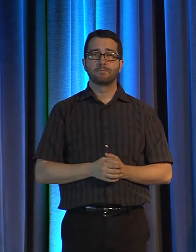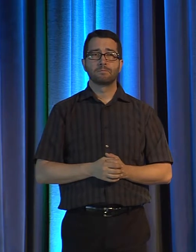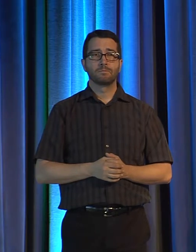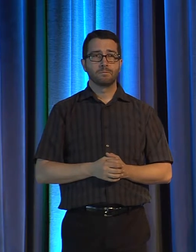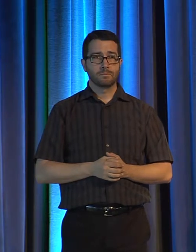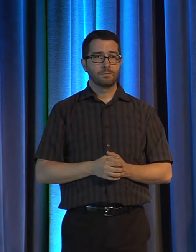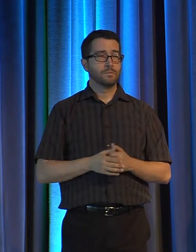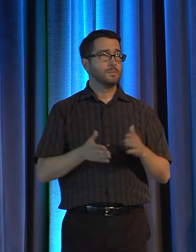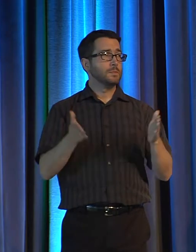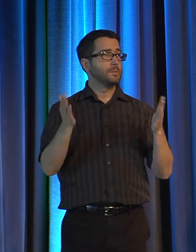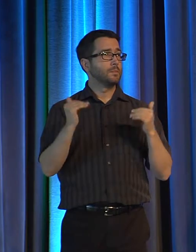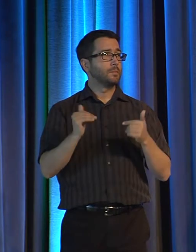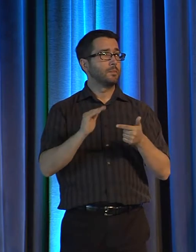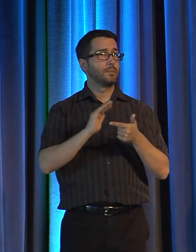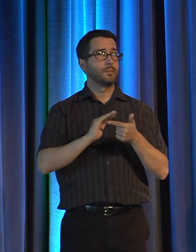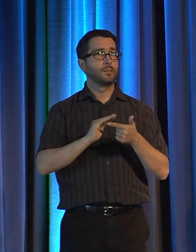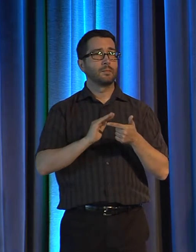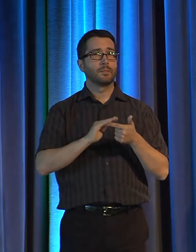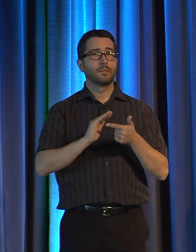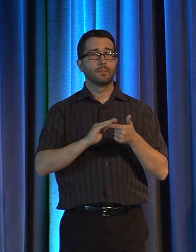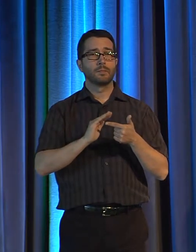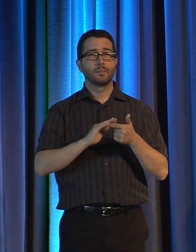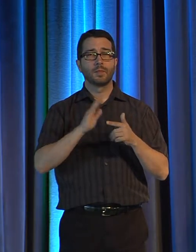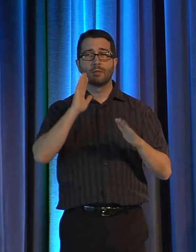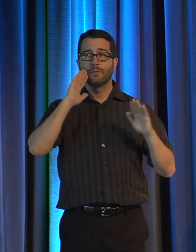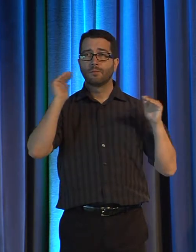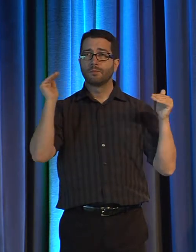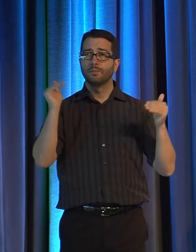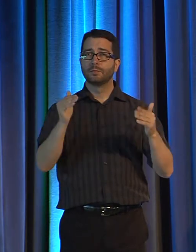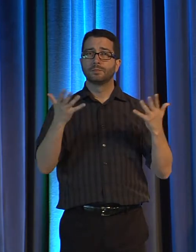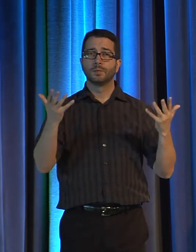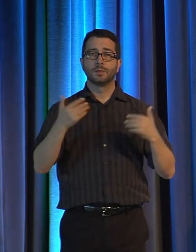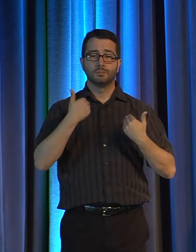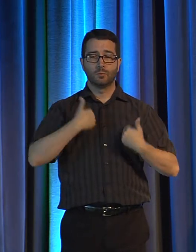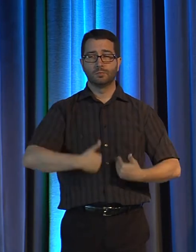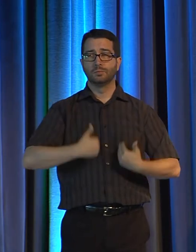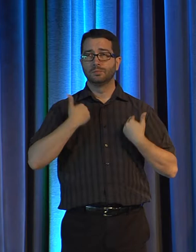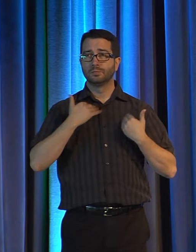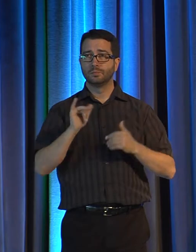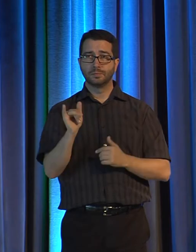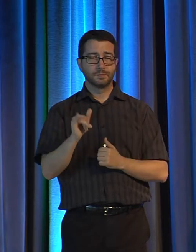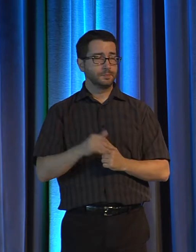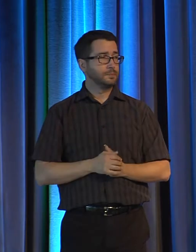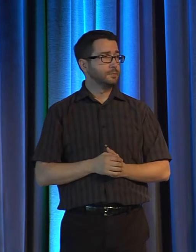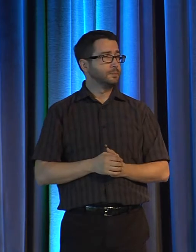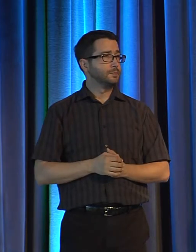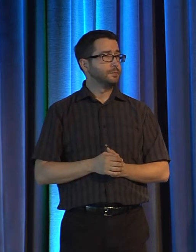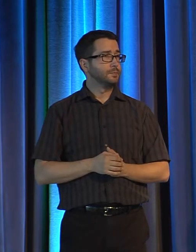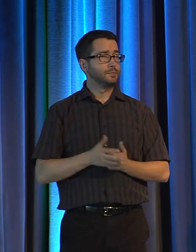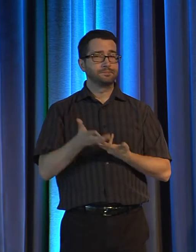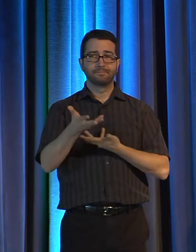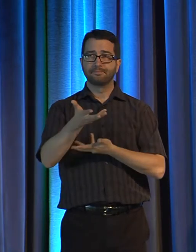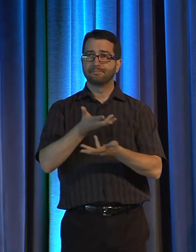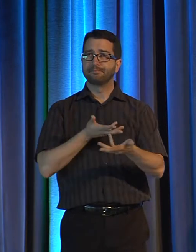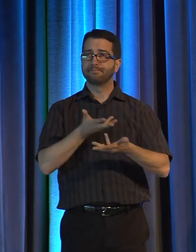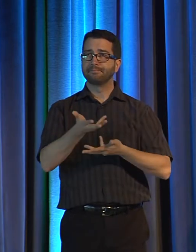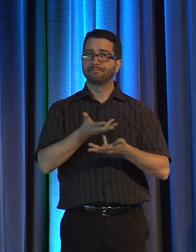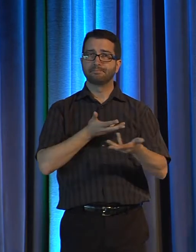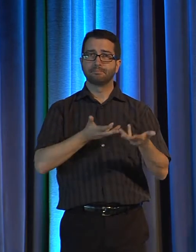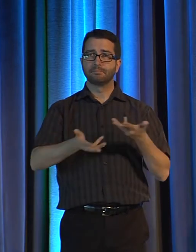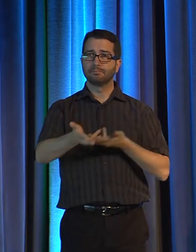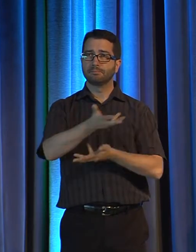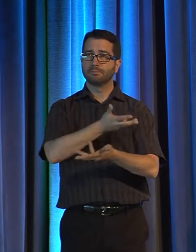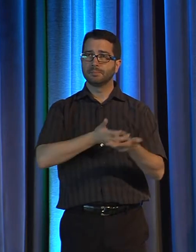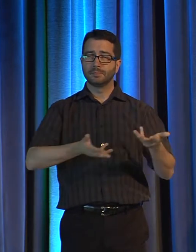The second area of focus for the board and me as chair is engagement. Given